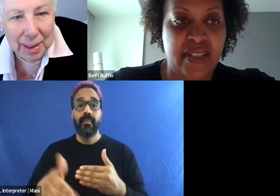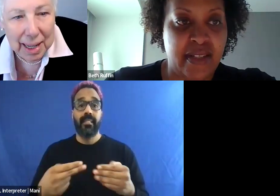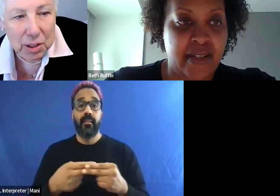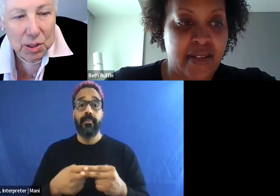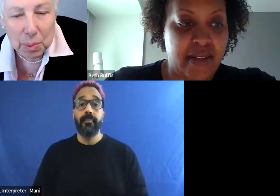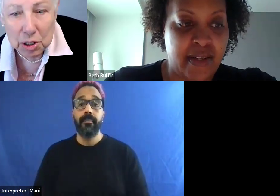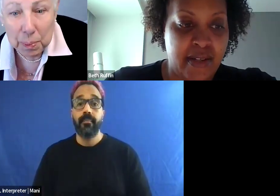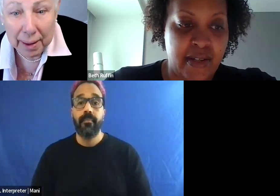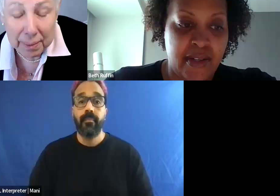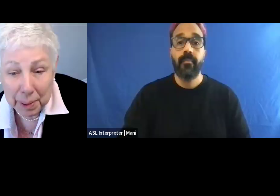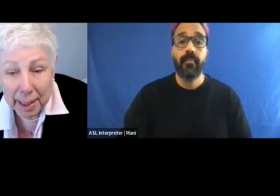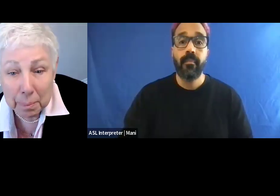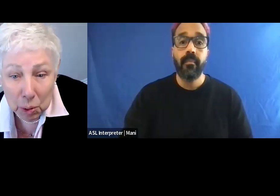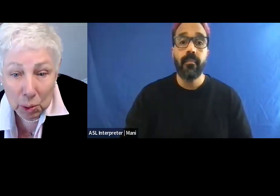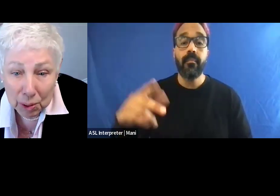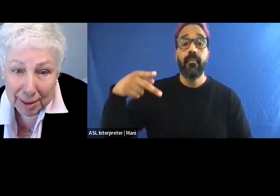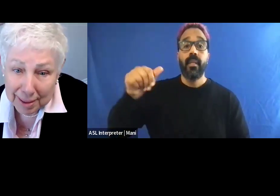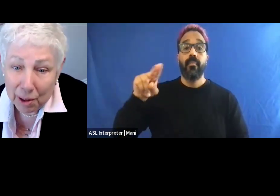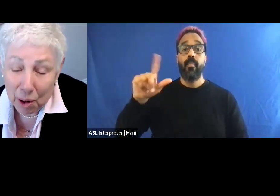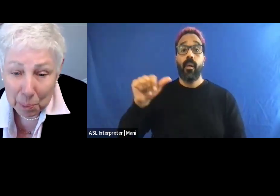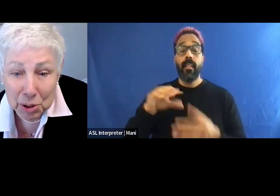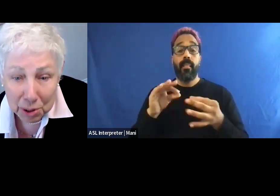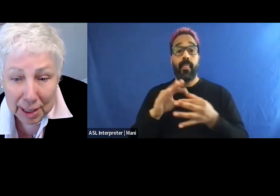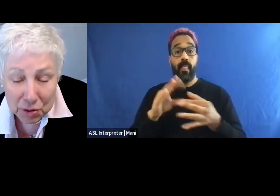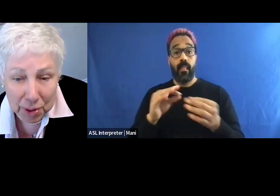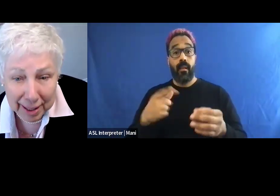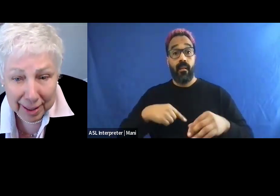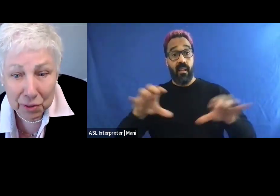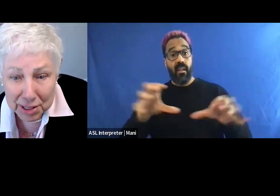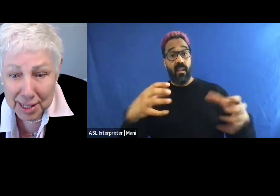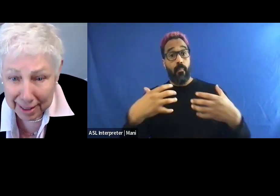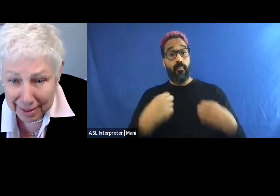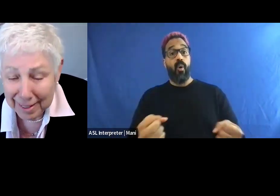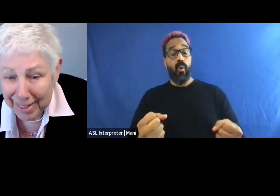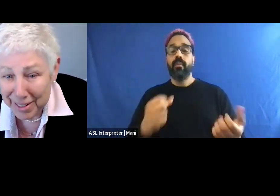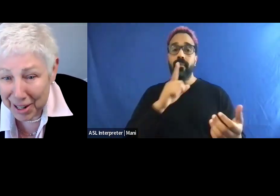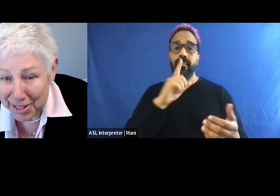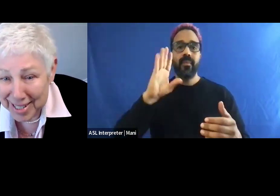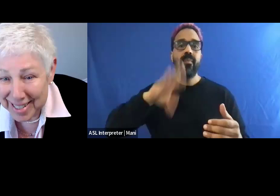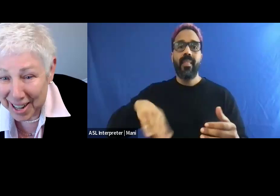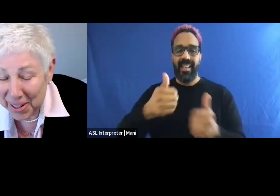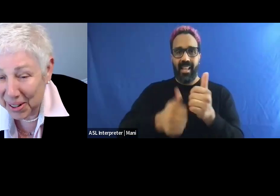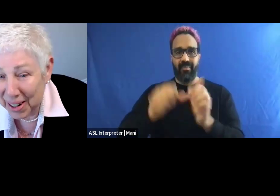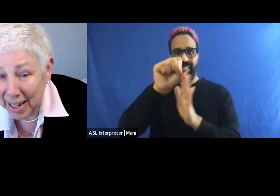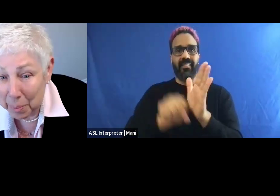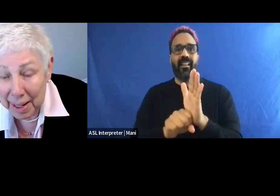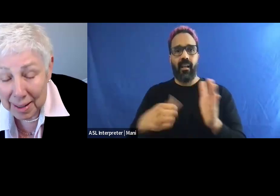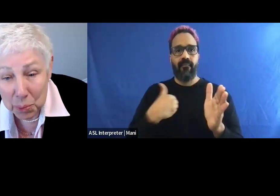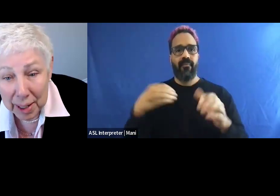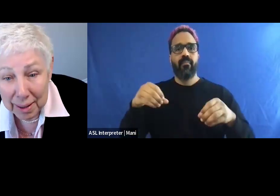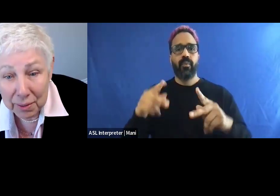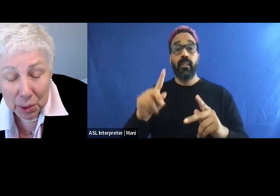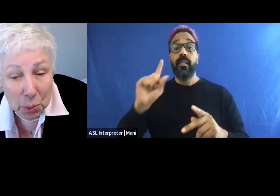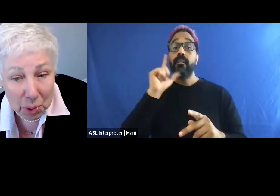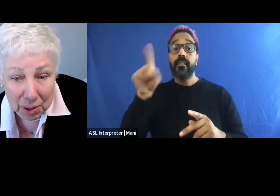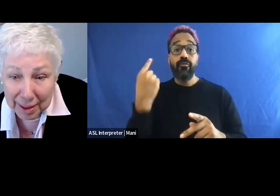Well, thank you so much, Beth. Being bold there are opportunities for that in every state, not just in South Carolina, because